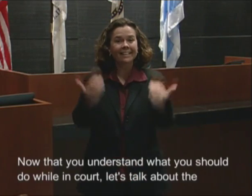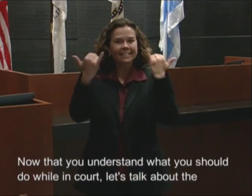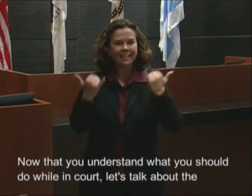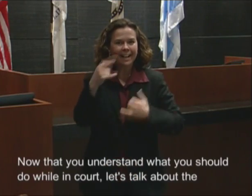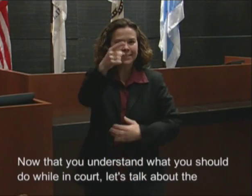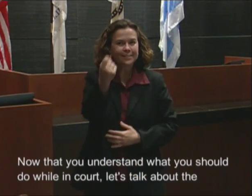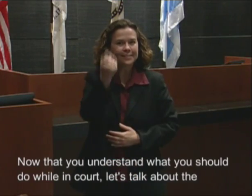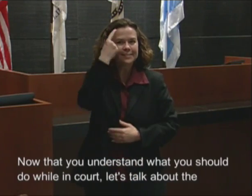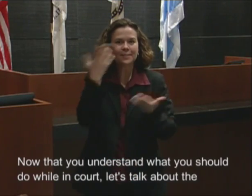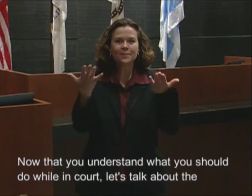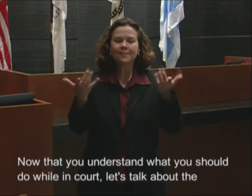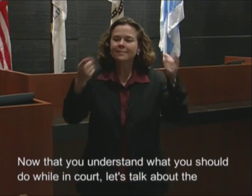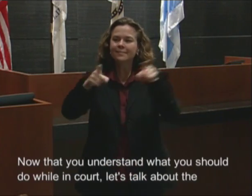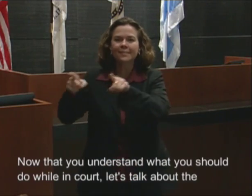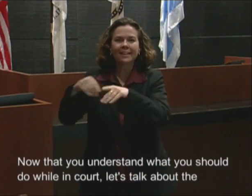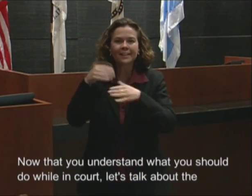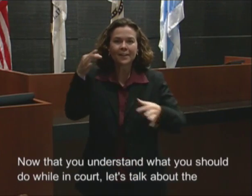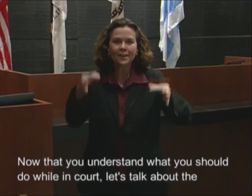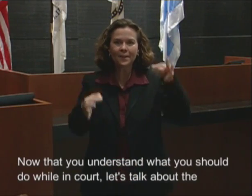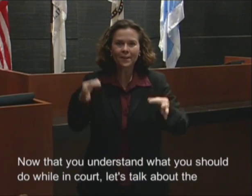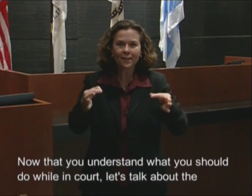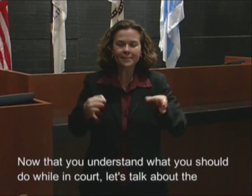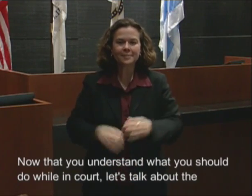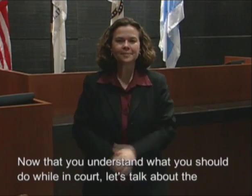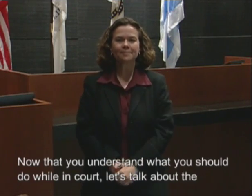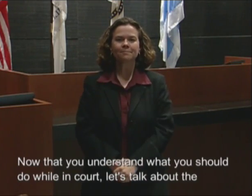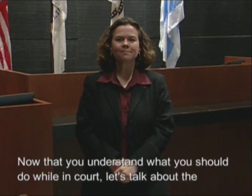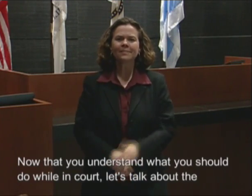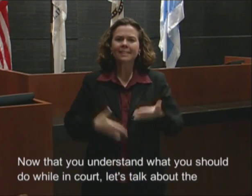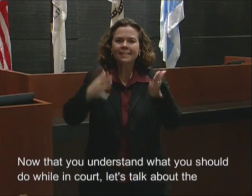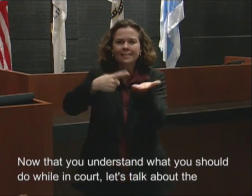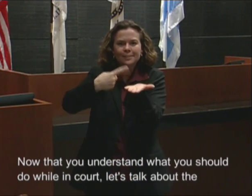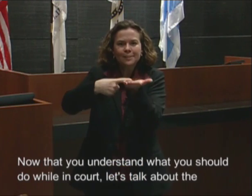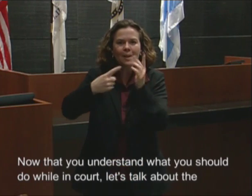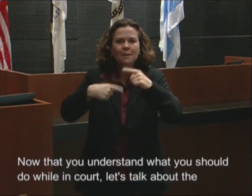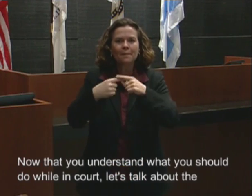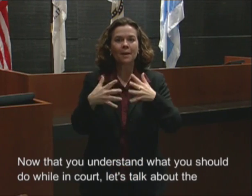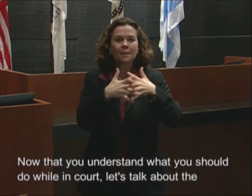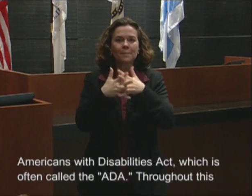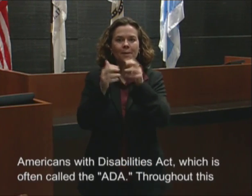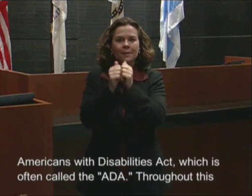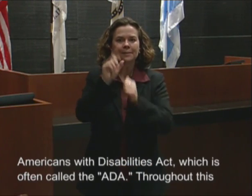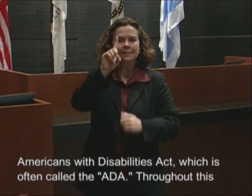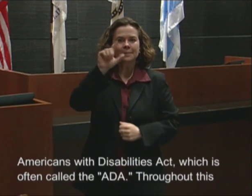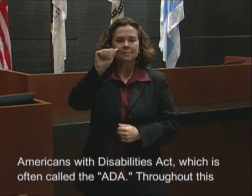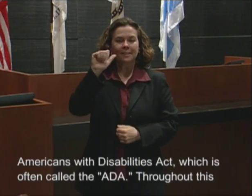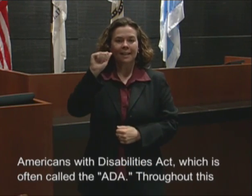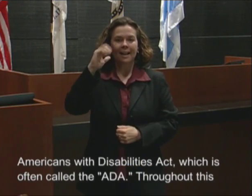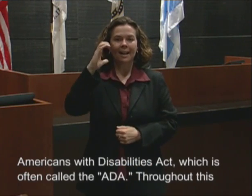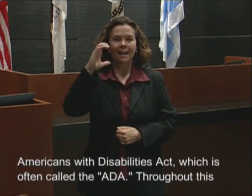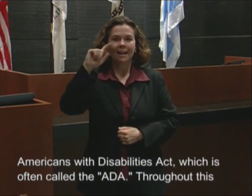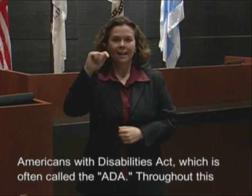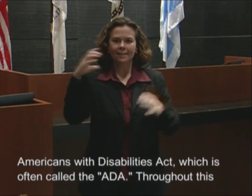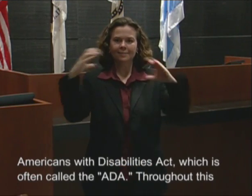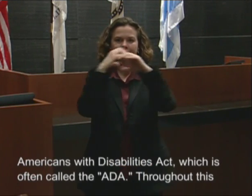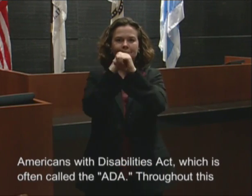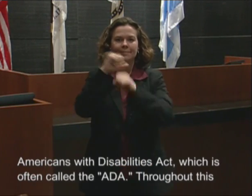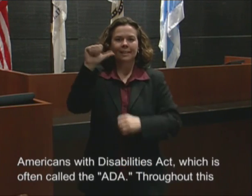Now that you understand what you should do while in court, let's talk about the Americans with Disabilities Act, which is often called